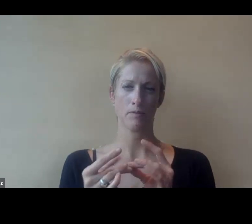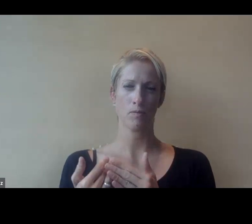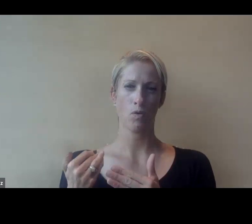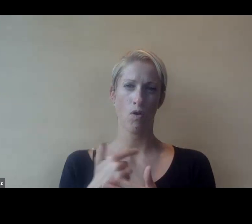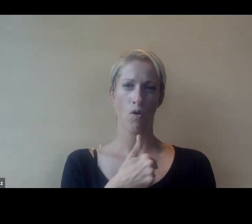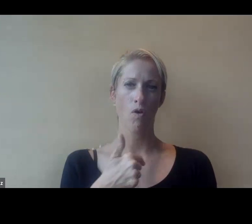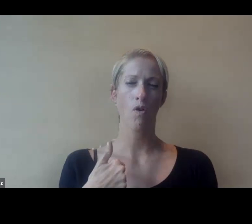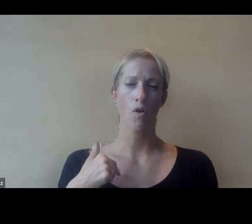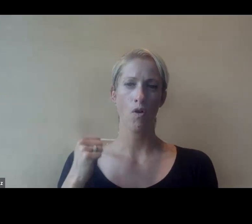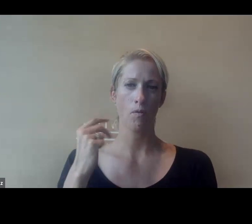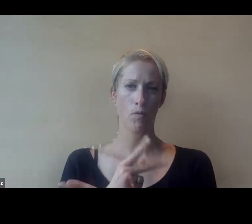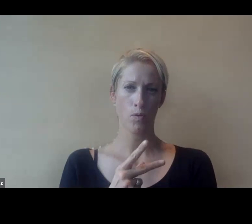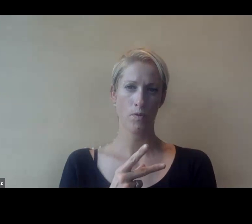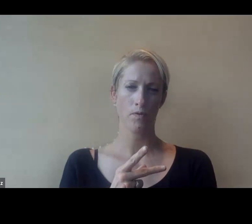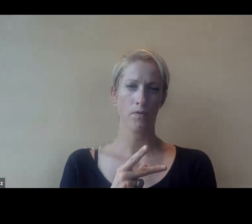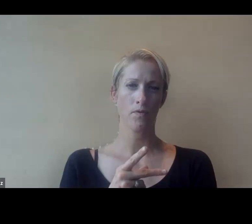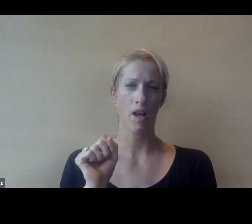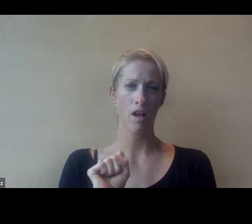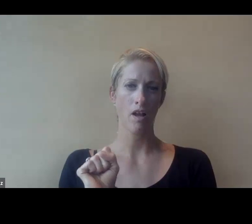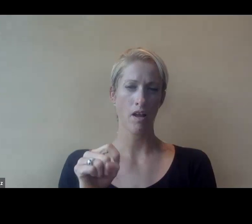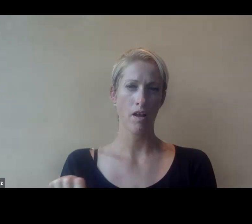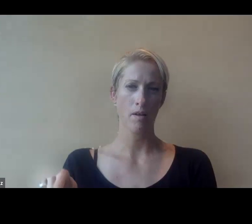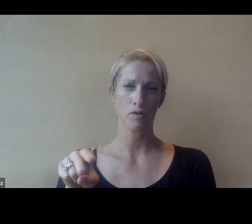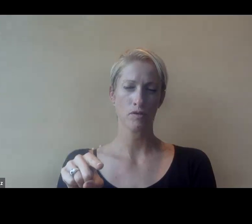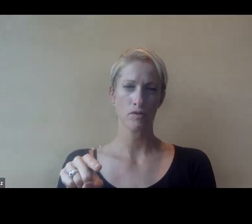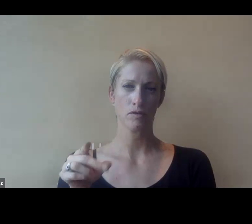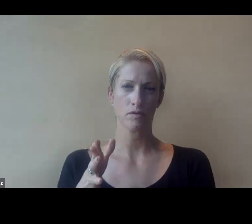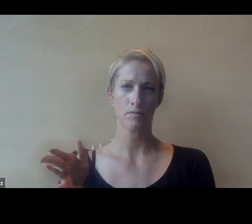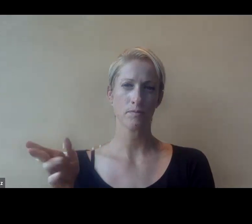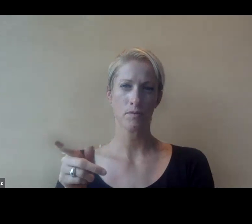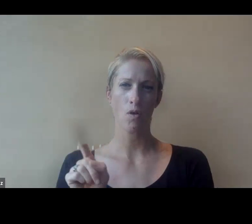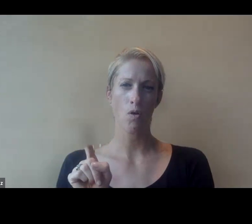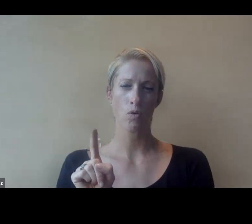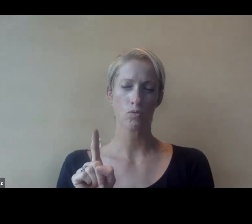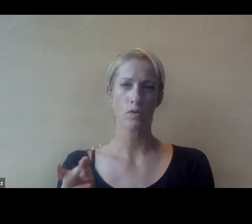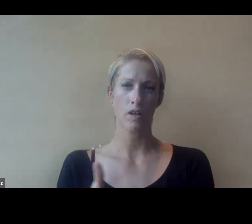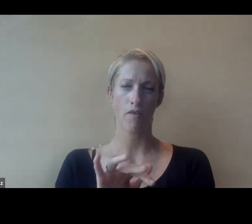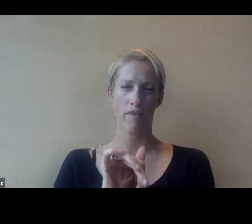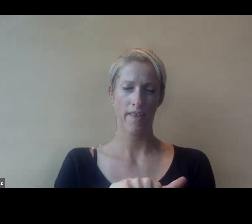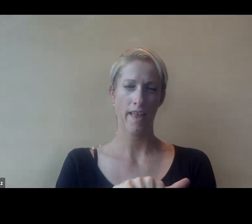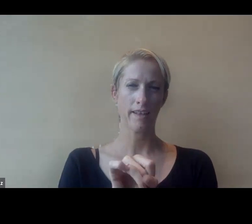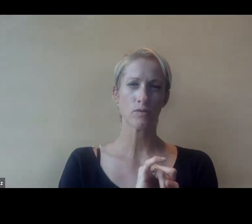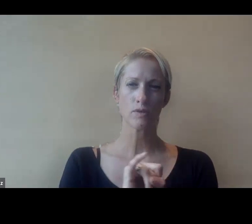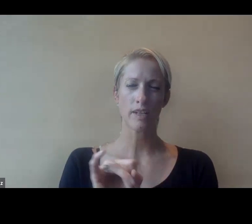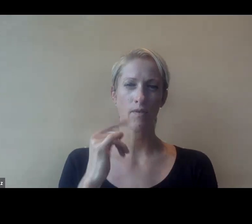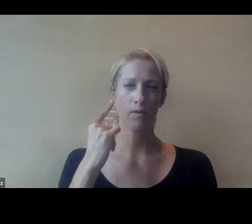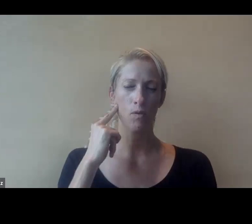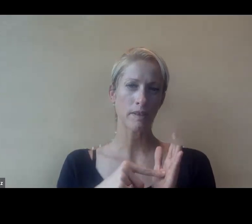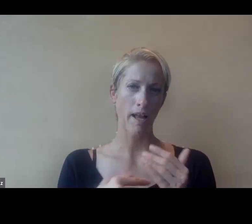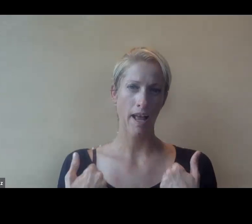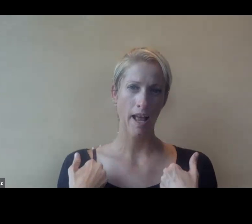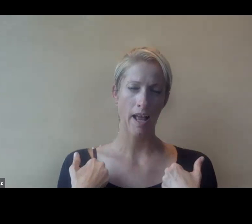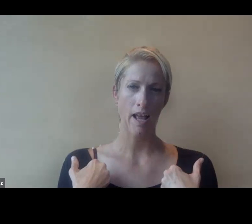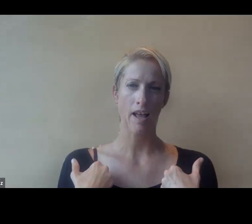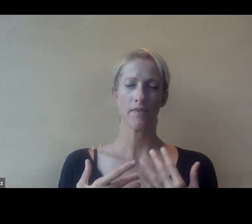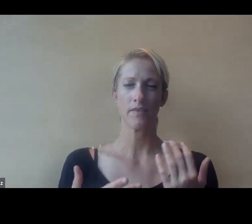our approved occupations through apprenticeship also cover the industry. So for example, we have cell site